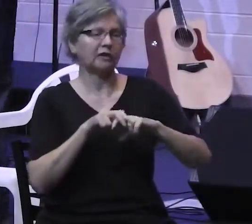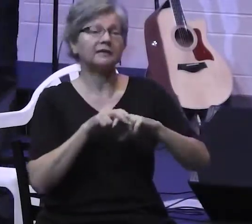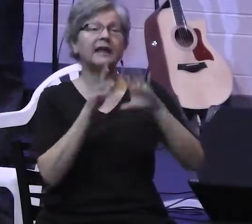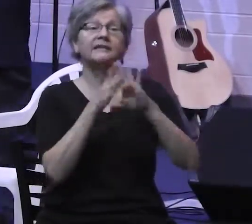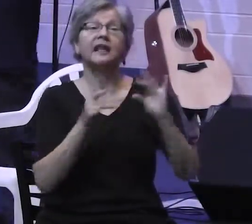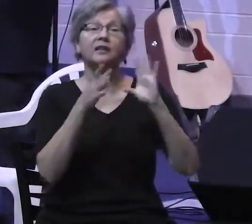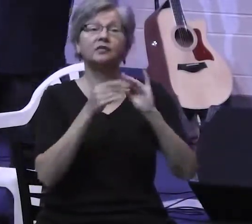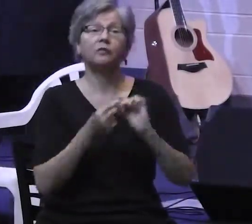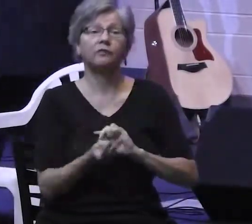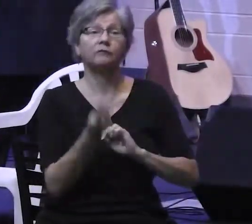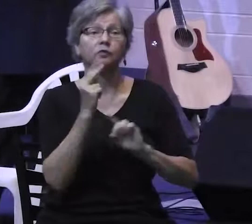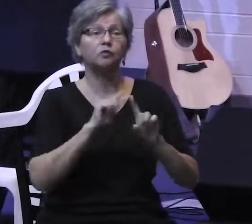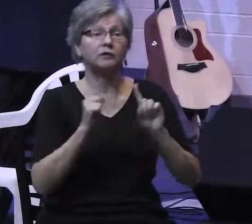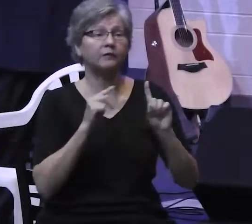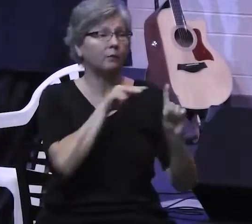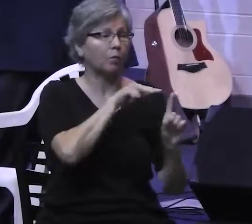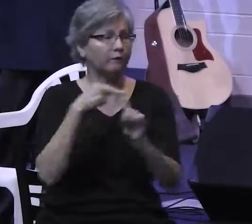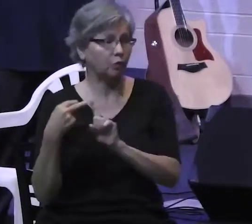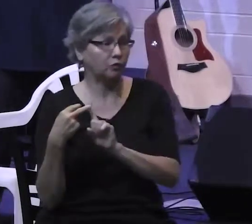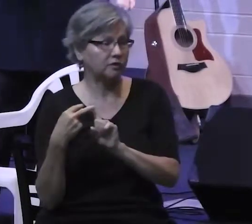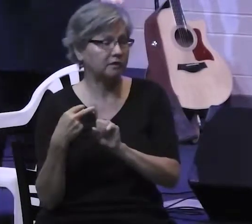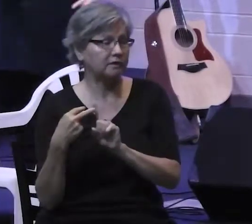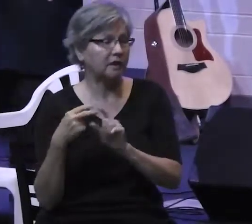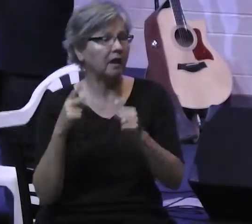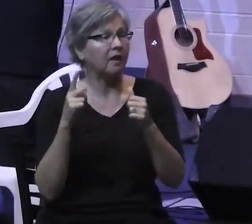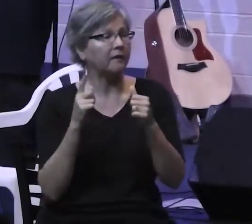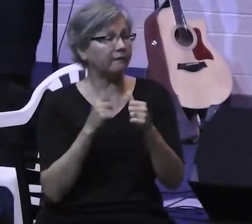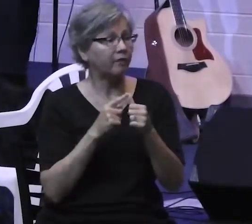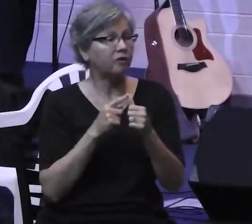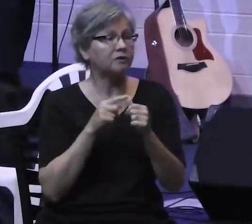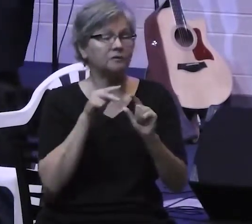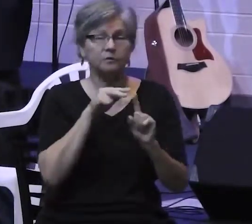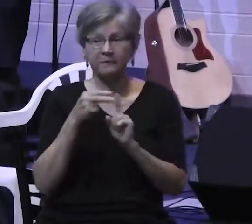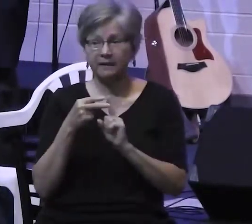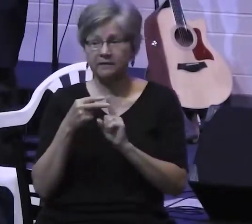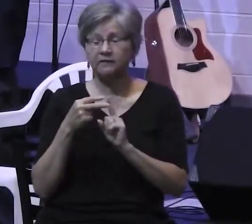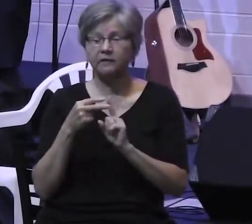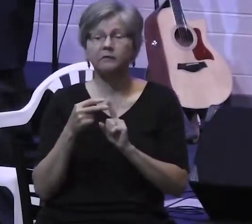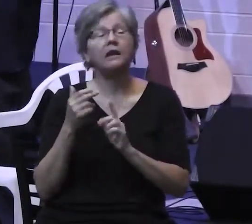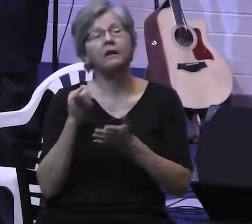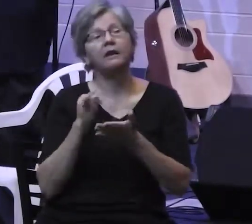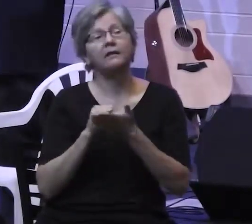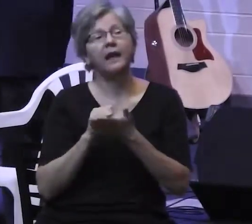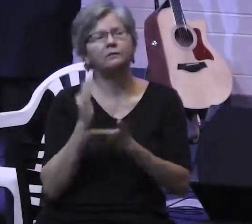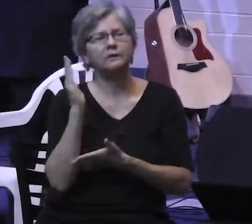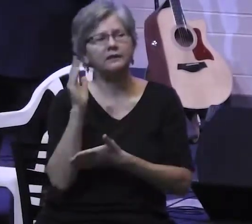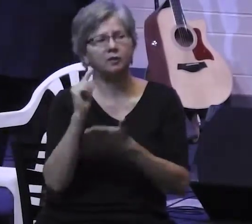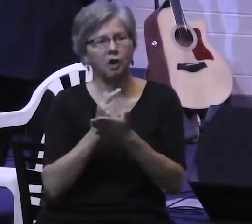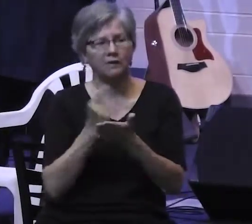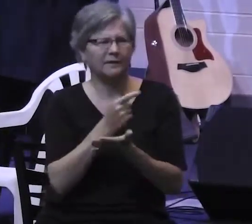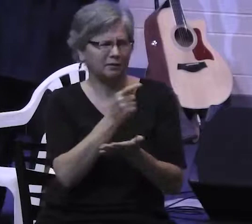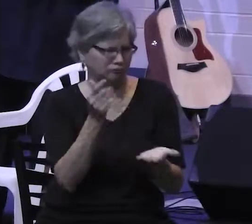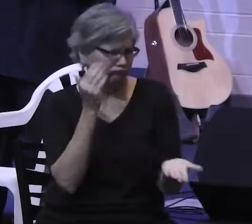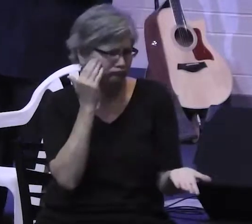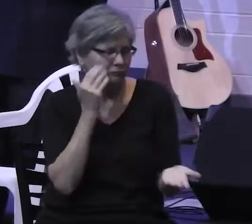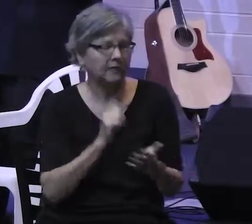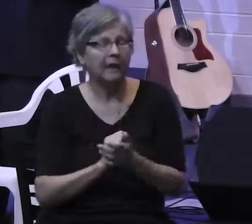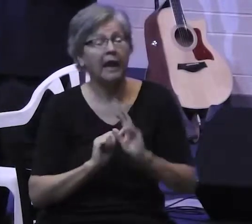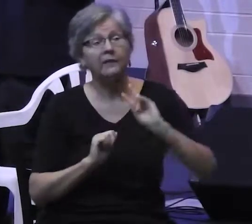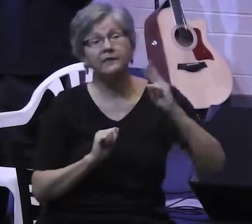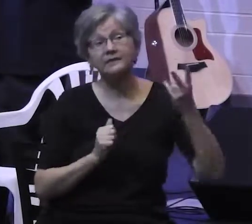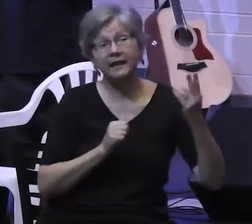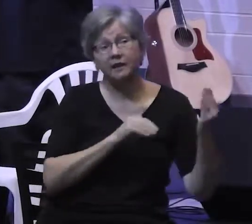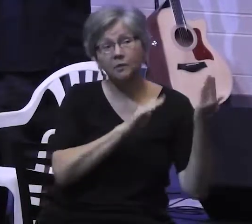story from two different points of view. So the first point of view is a story, a presentation of the gospel that maybe you're familiar with. And the